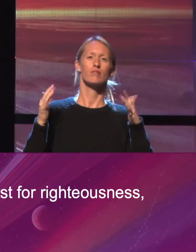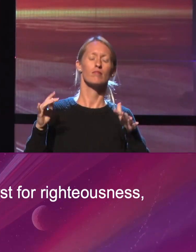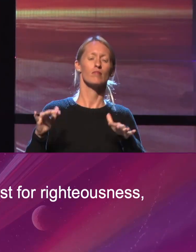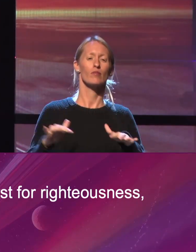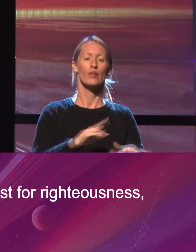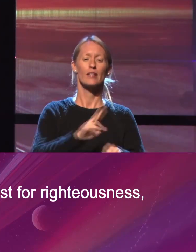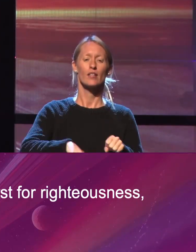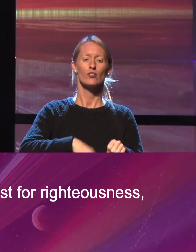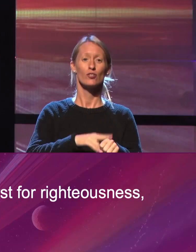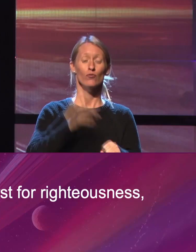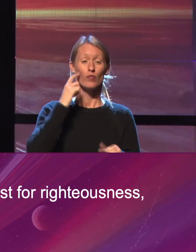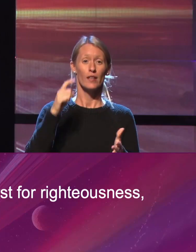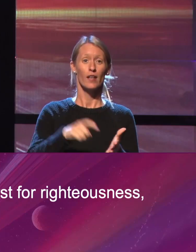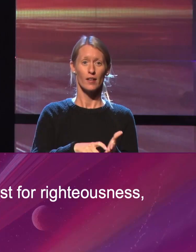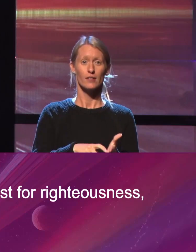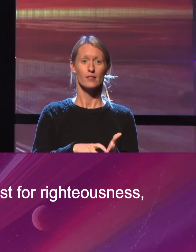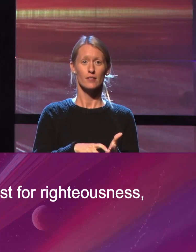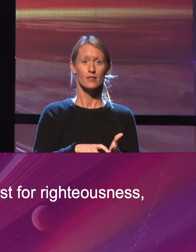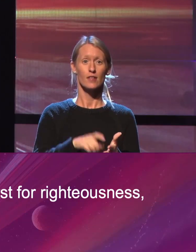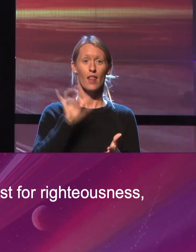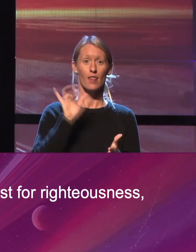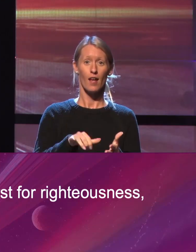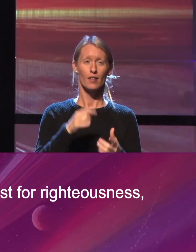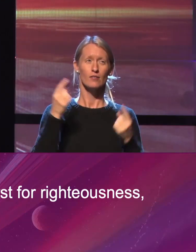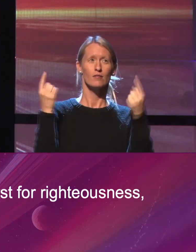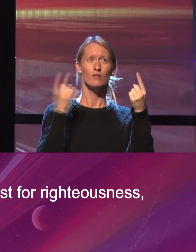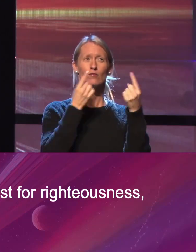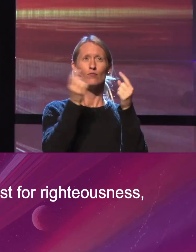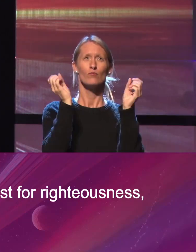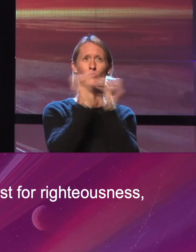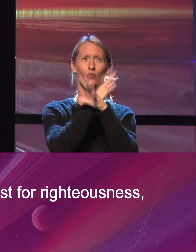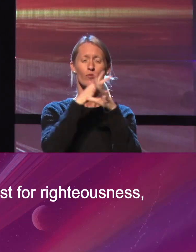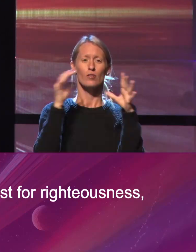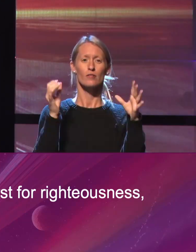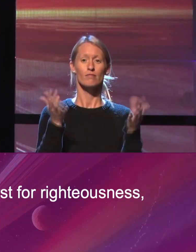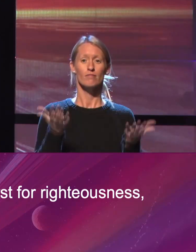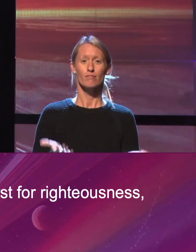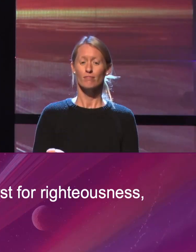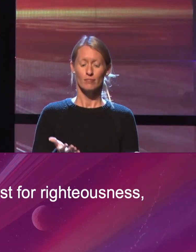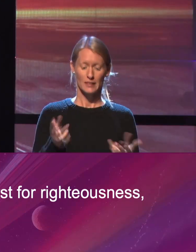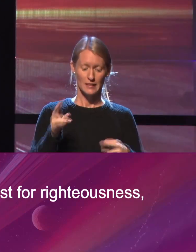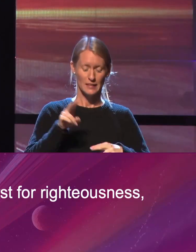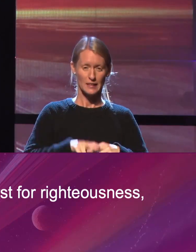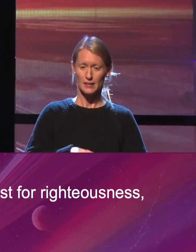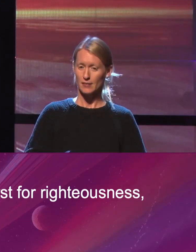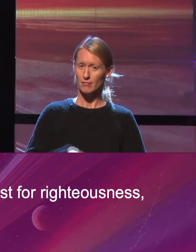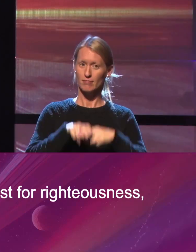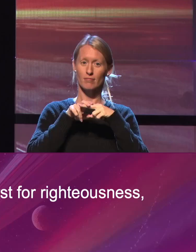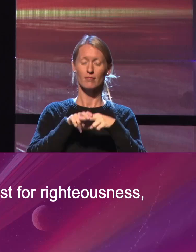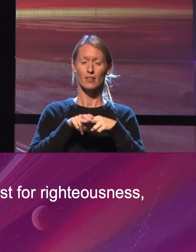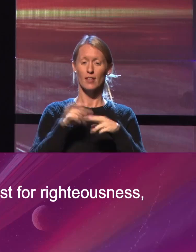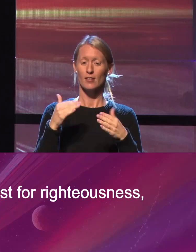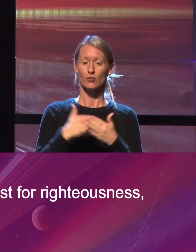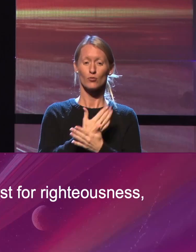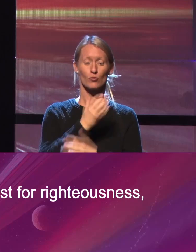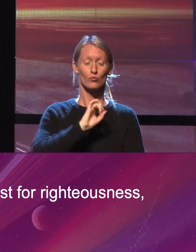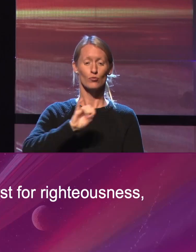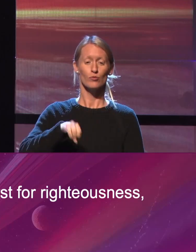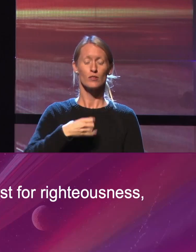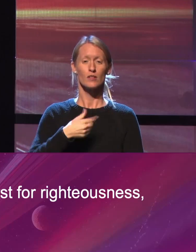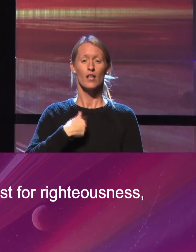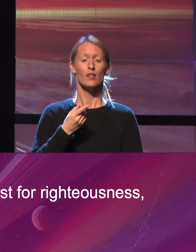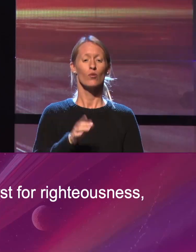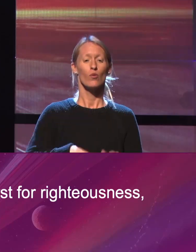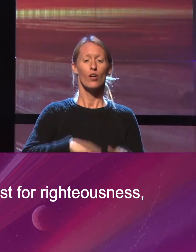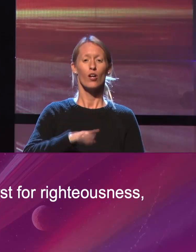it. That's the vision. And as long as we're sitting around going, I just need that New Jerusalem to come because I need to walk on those streets of gold and I